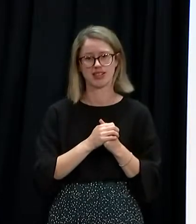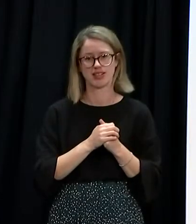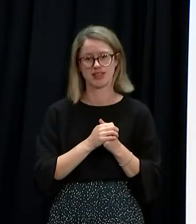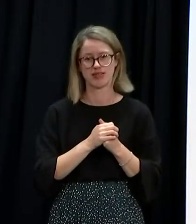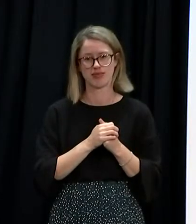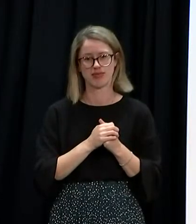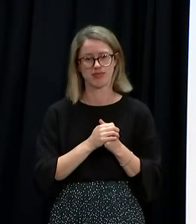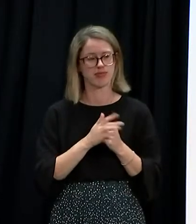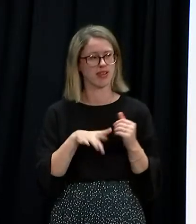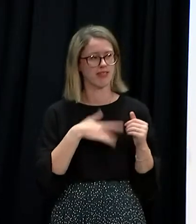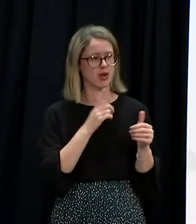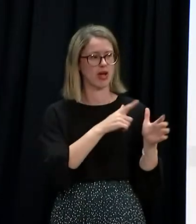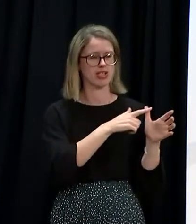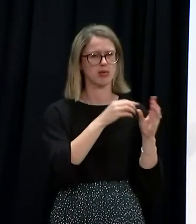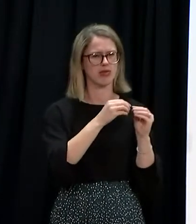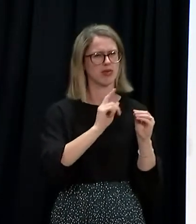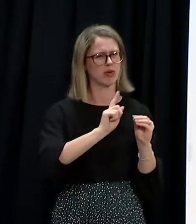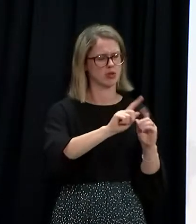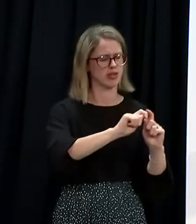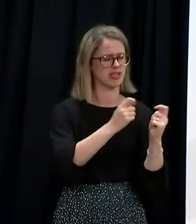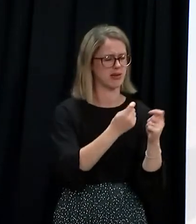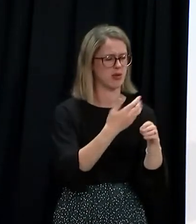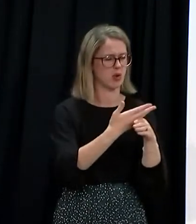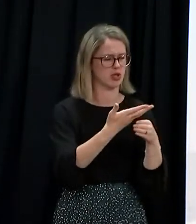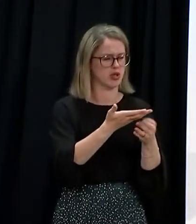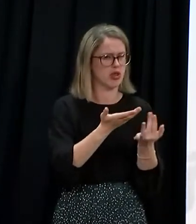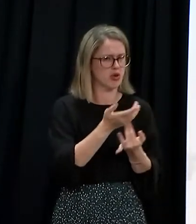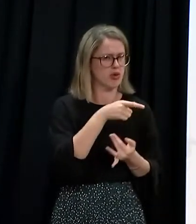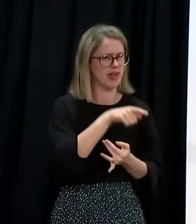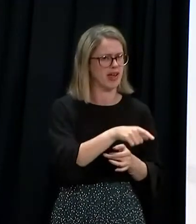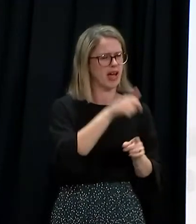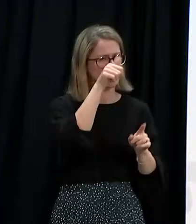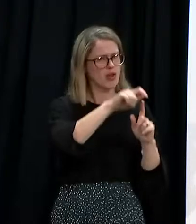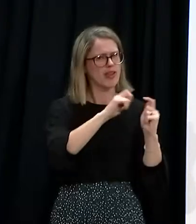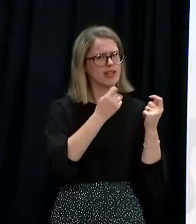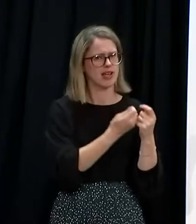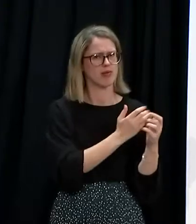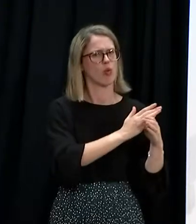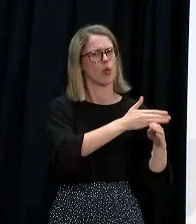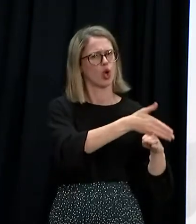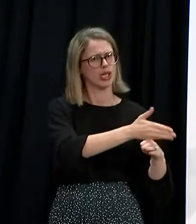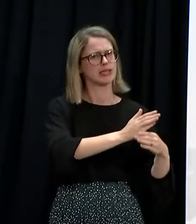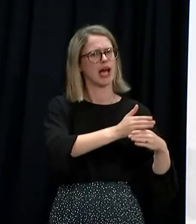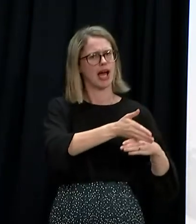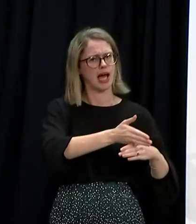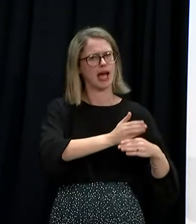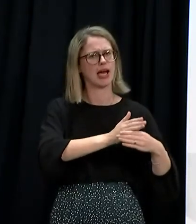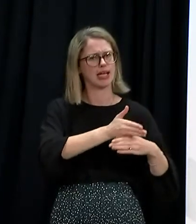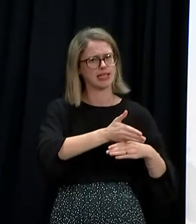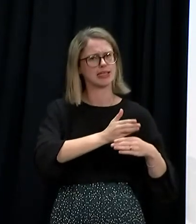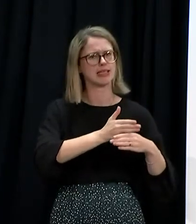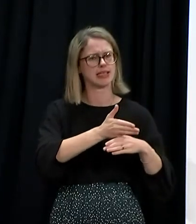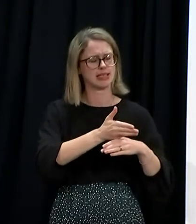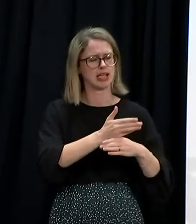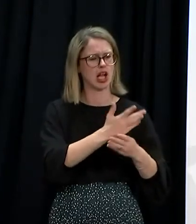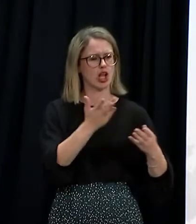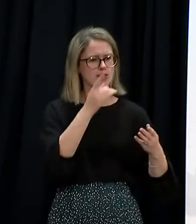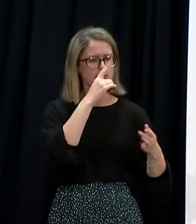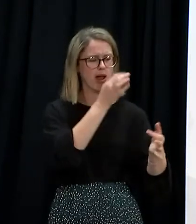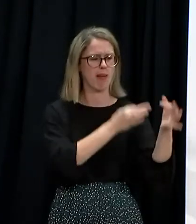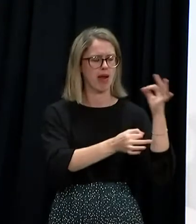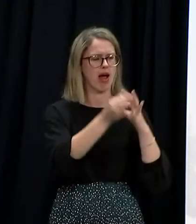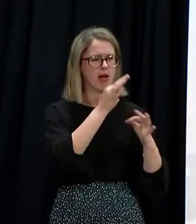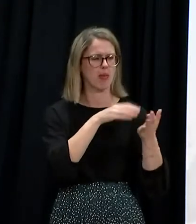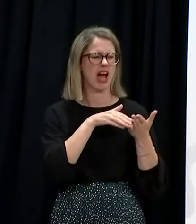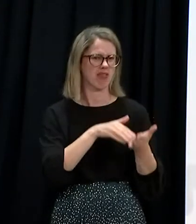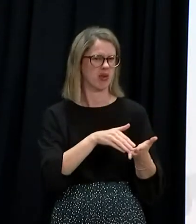if Dr. Bloomfield took that away to the team who works through though? And I know that team works diligently through a large number of applications, so it would